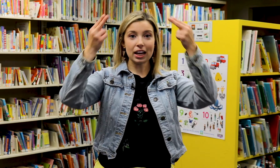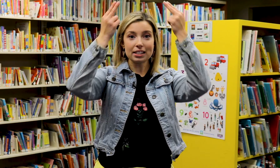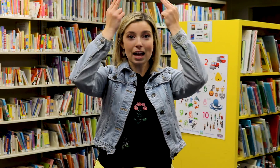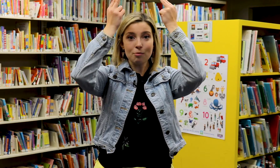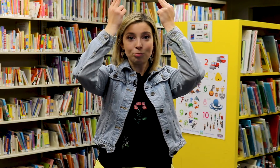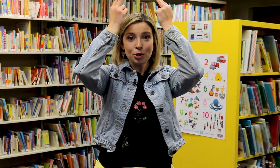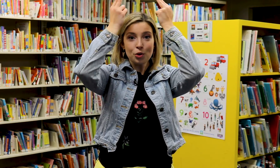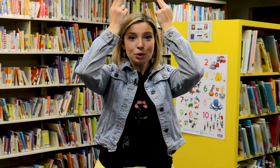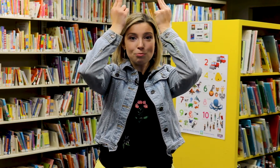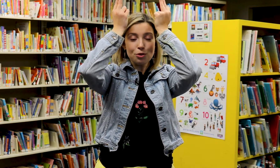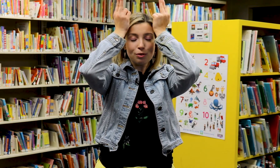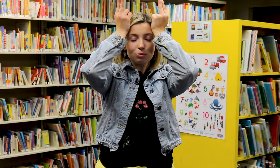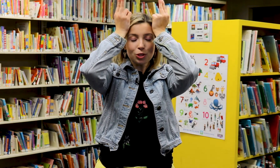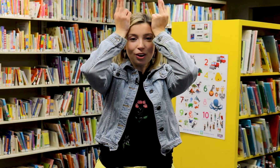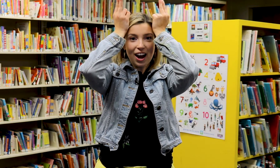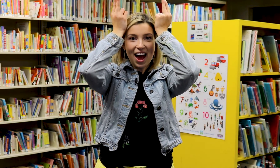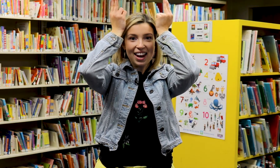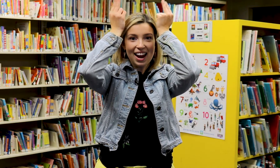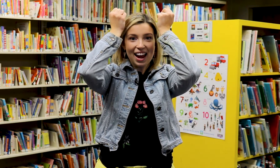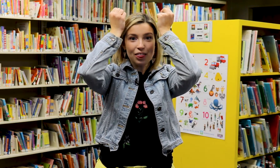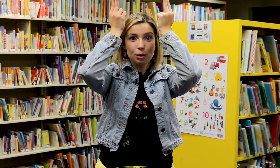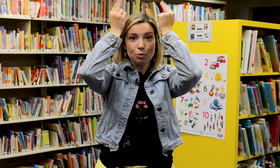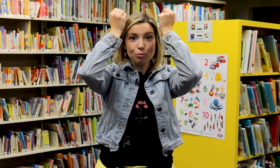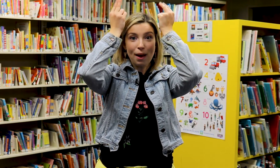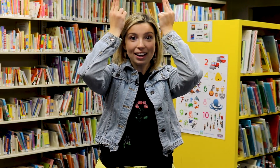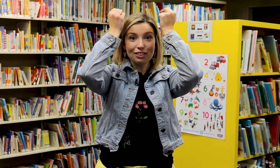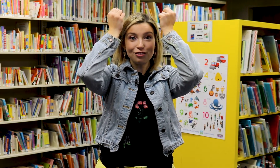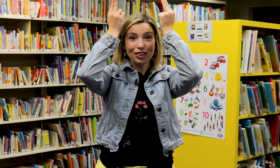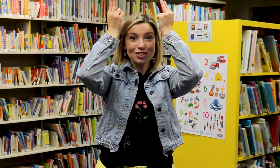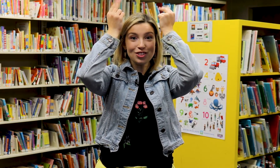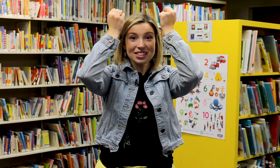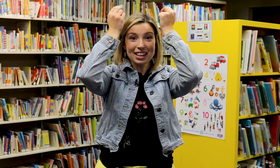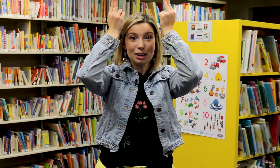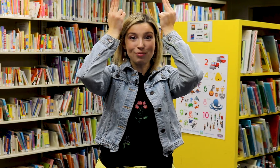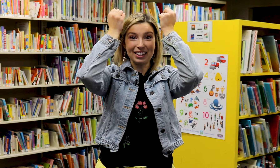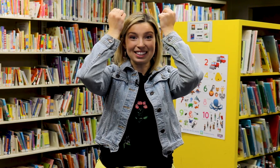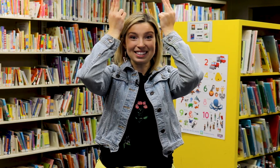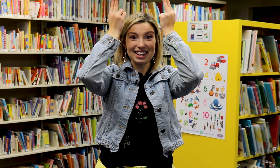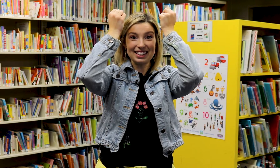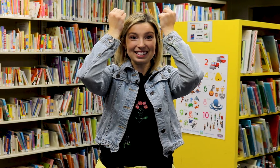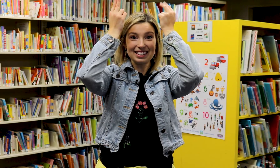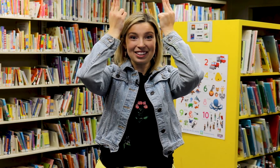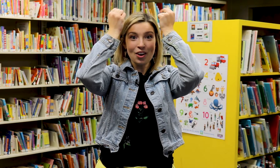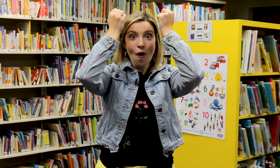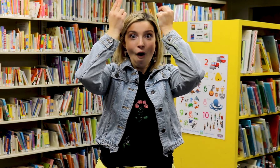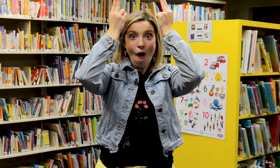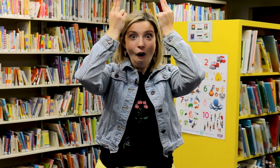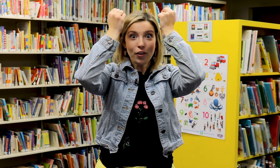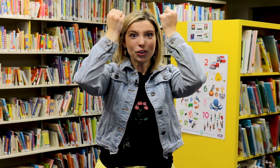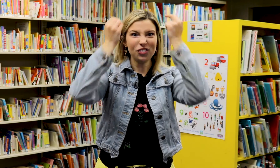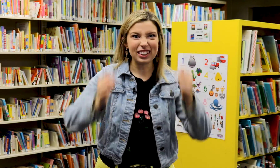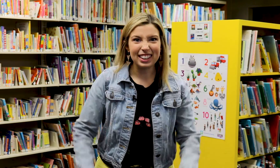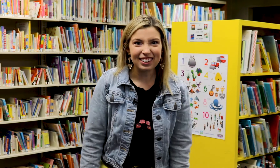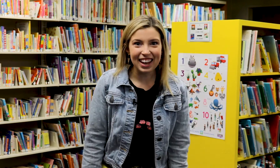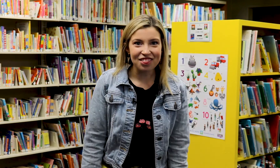hands up, we move them to our head, and they move back and forth just like a bunny's does. You're really good at